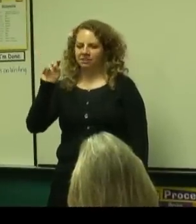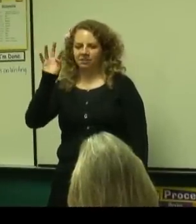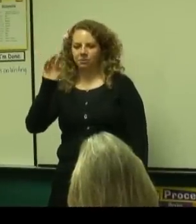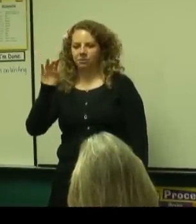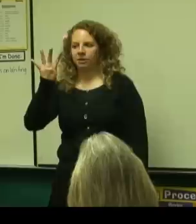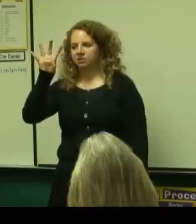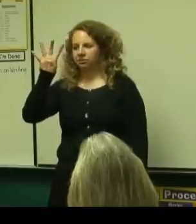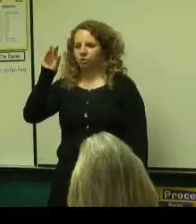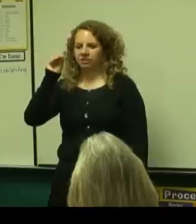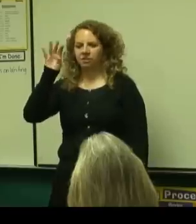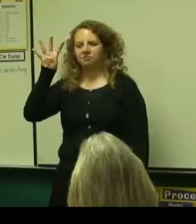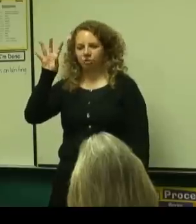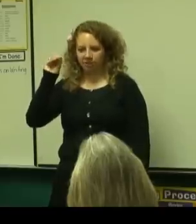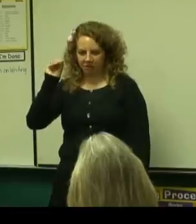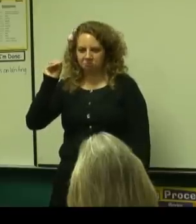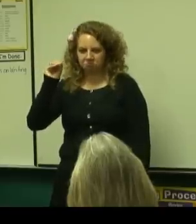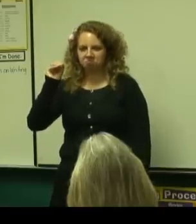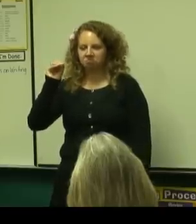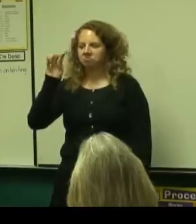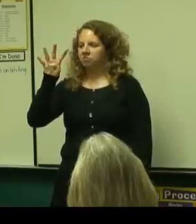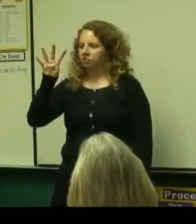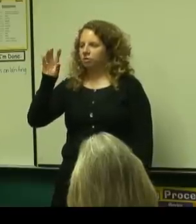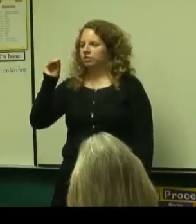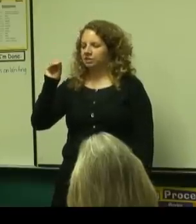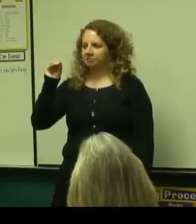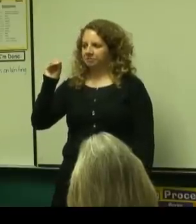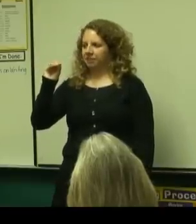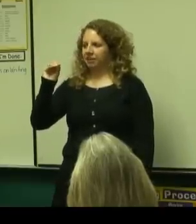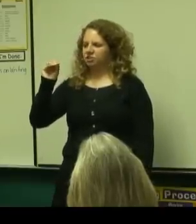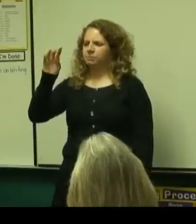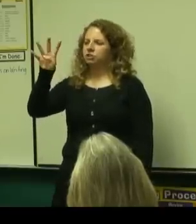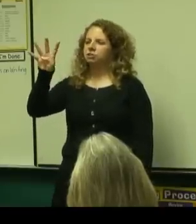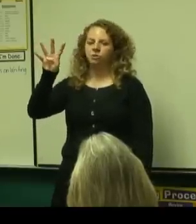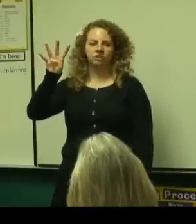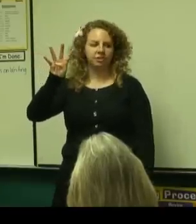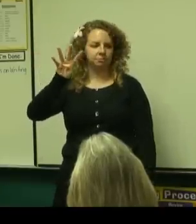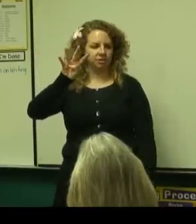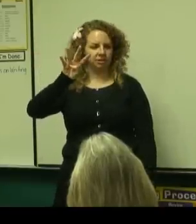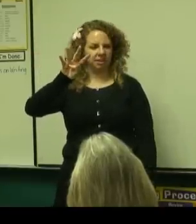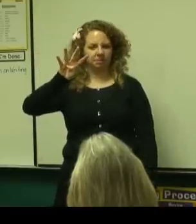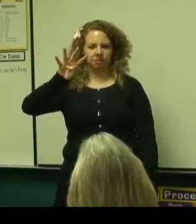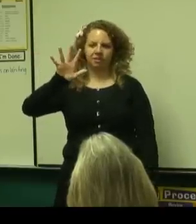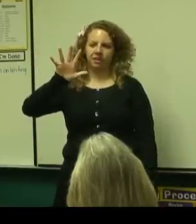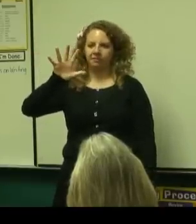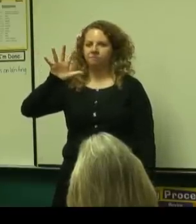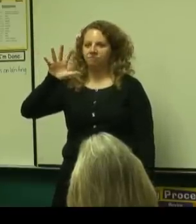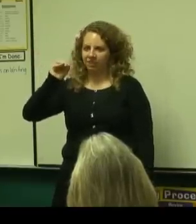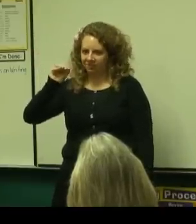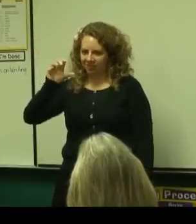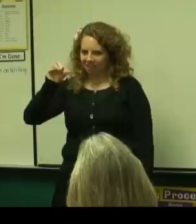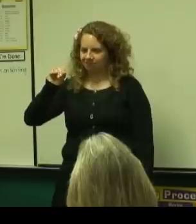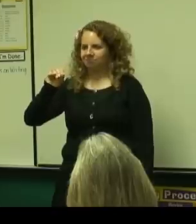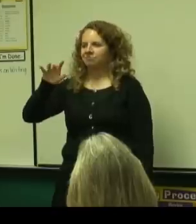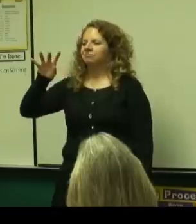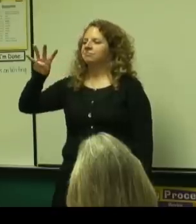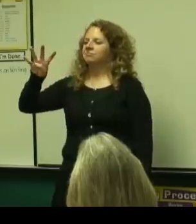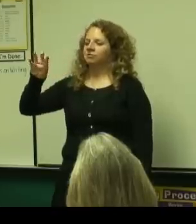it doesn't really work. 40, 40, 40. Okay, just make sure you pull in your thumb so it doesn't end up looking like 50.